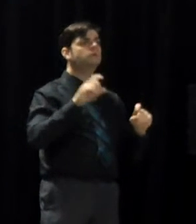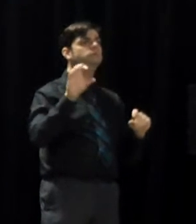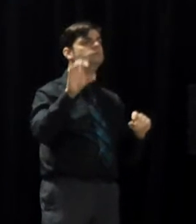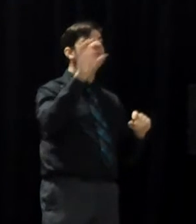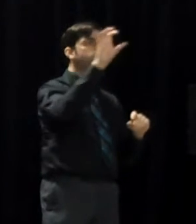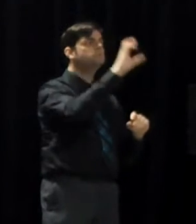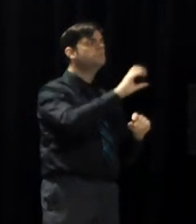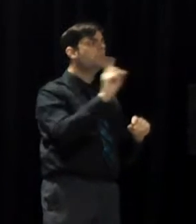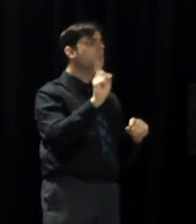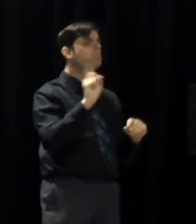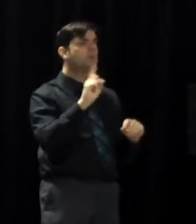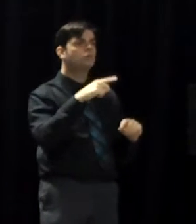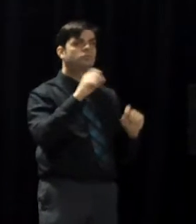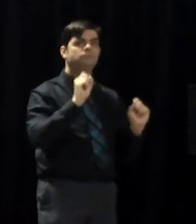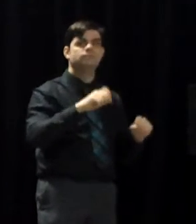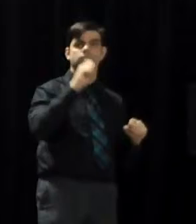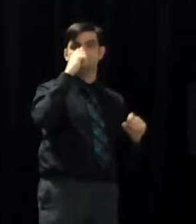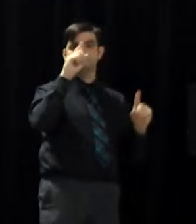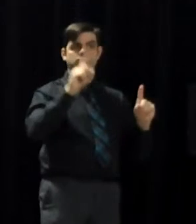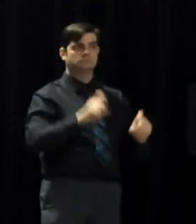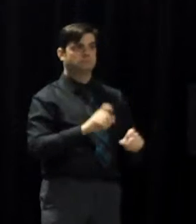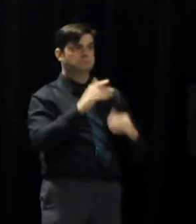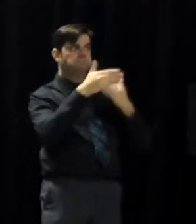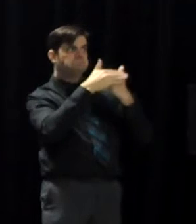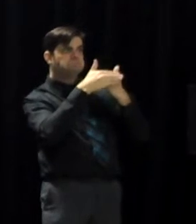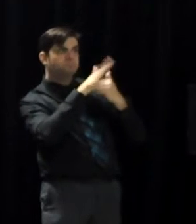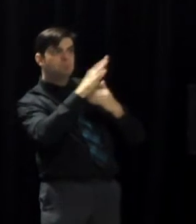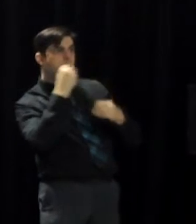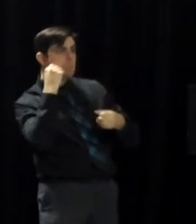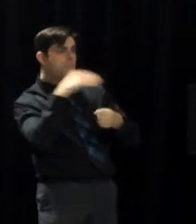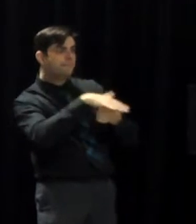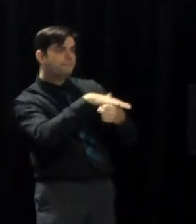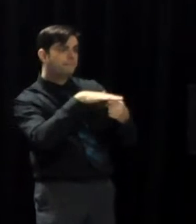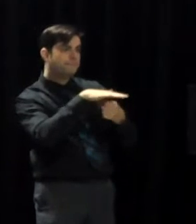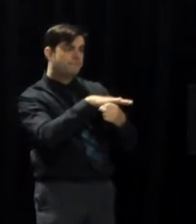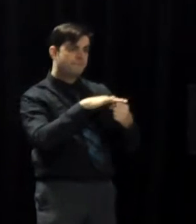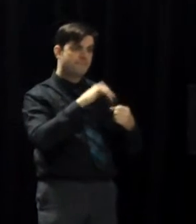location. Again, please register at ongov.net.